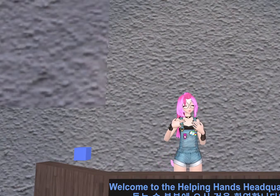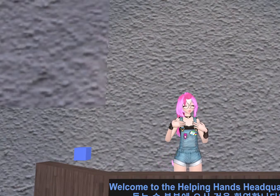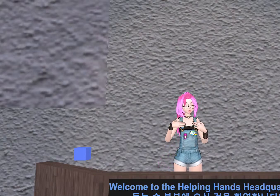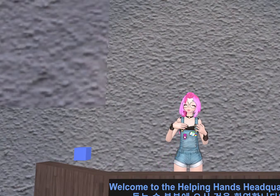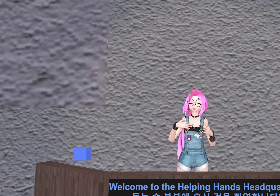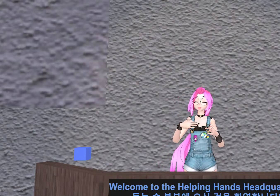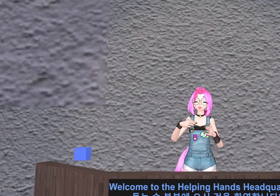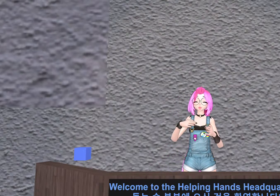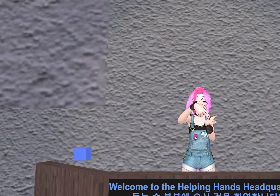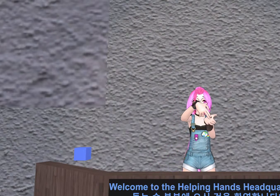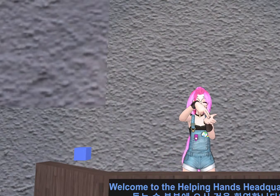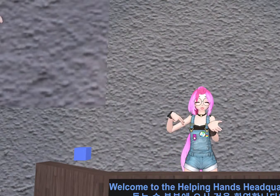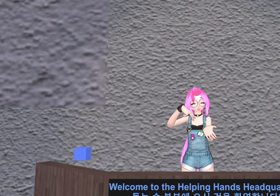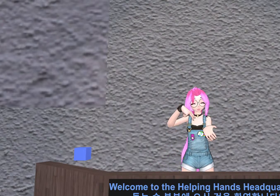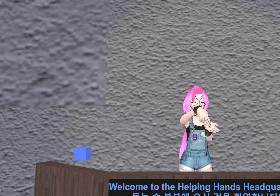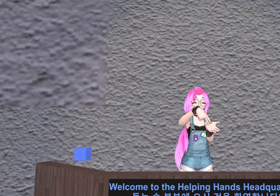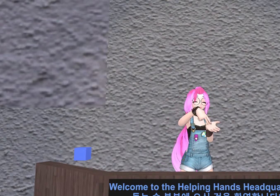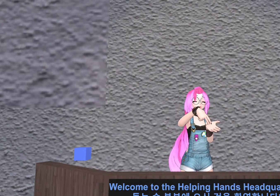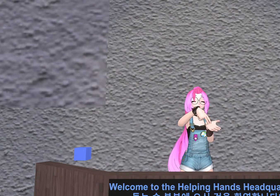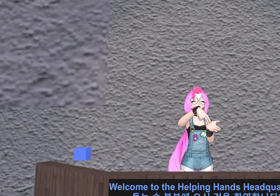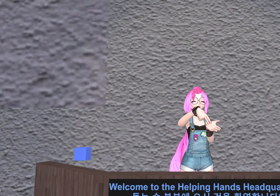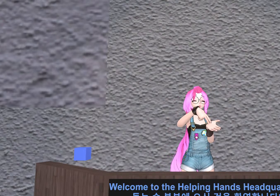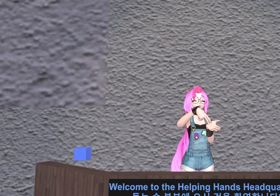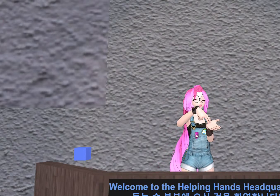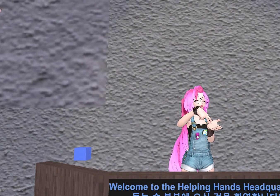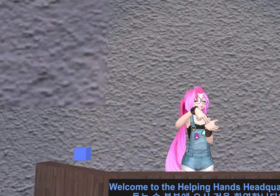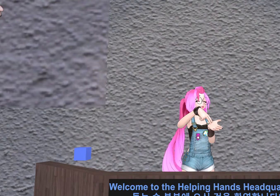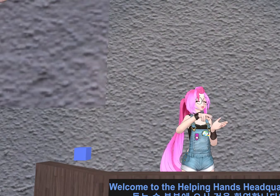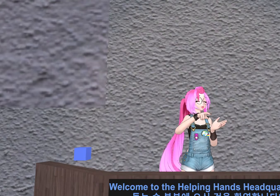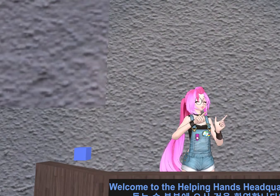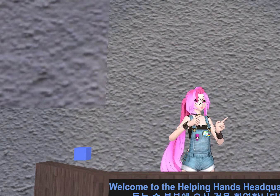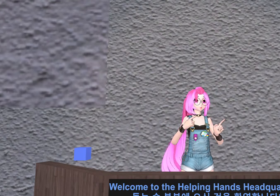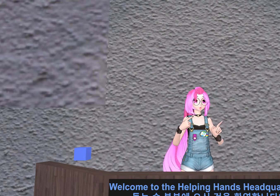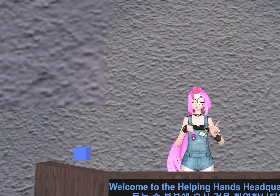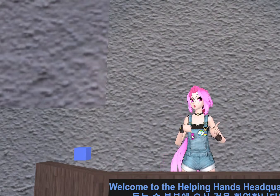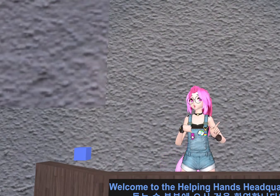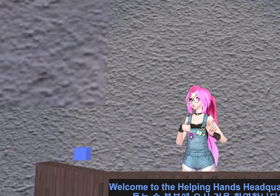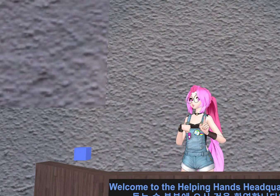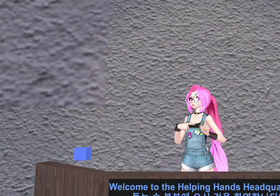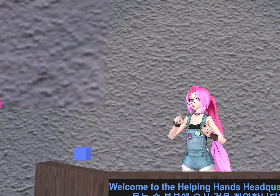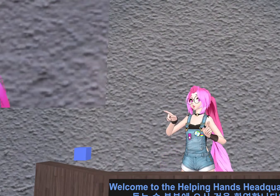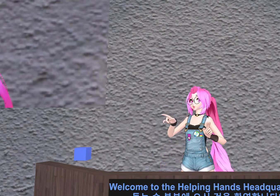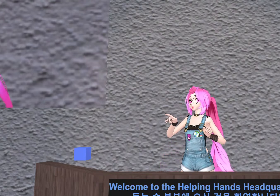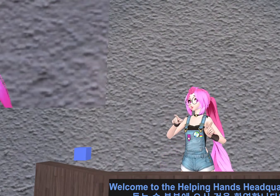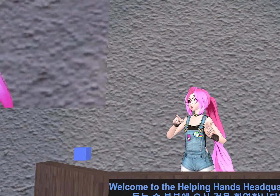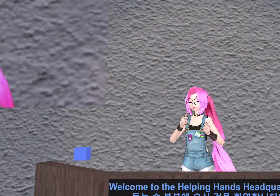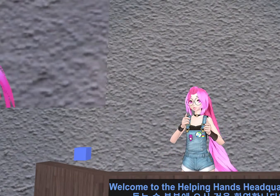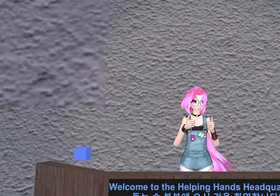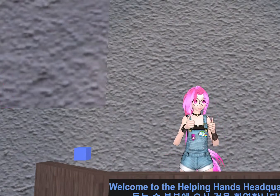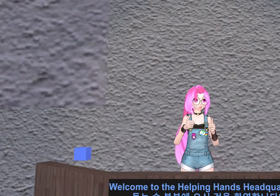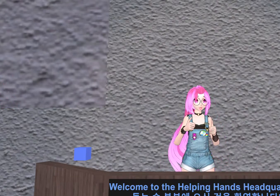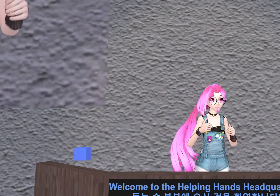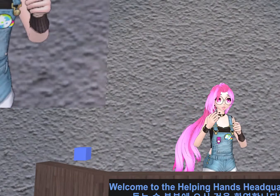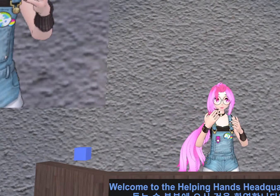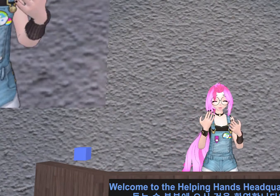Choop! Have you guys had that? Like they'll just like phase out of existence and then come right back? Is that just me, or have you guys had that? Okay,